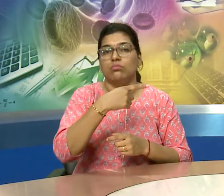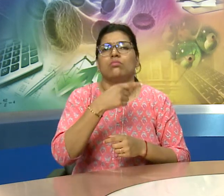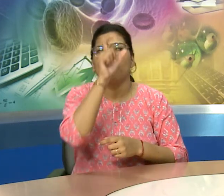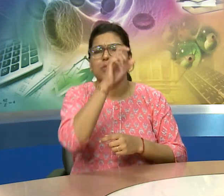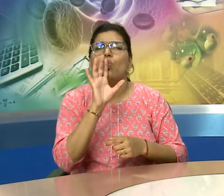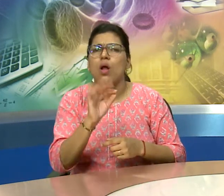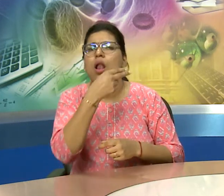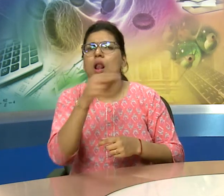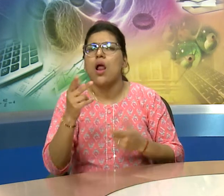on the screen.